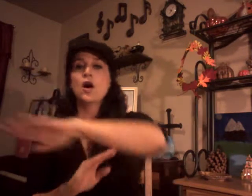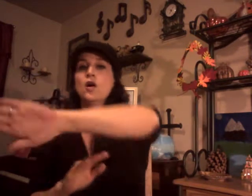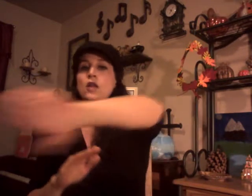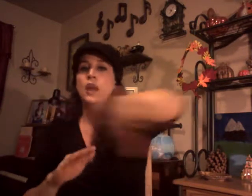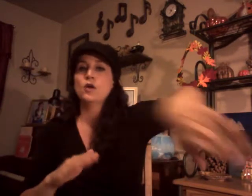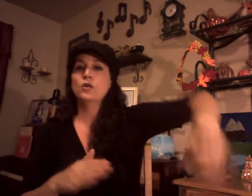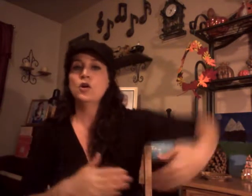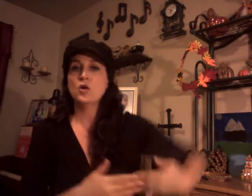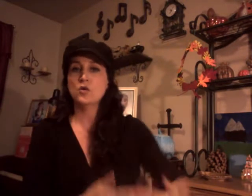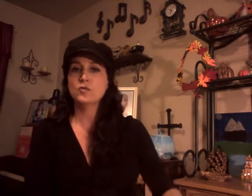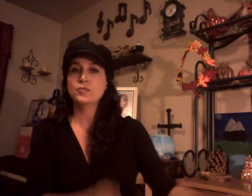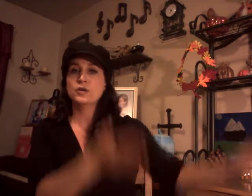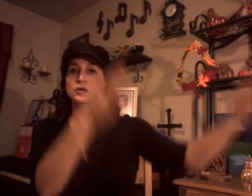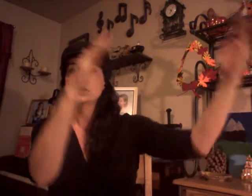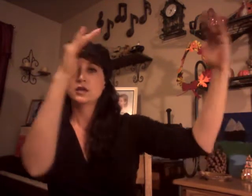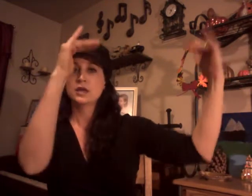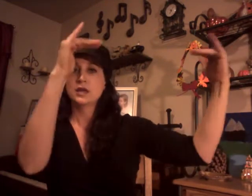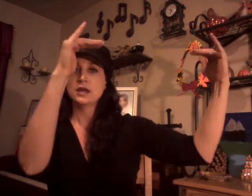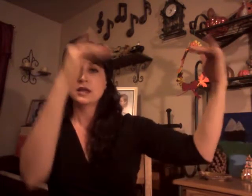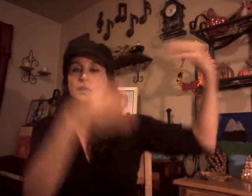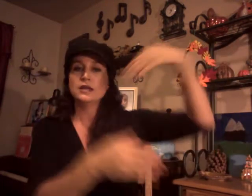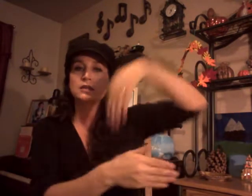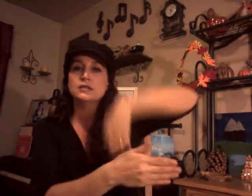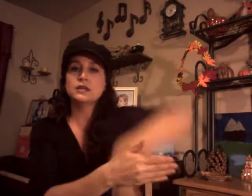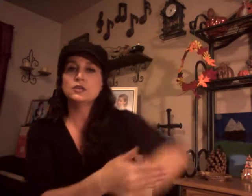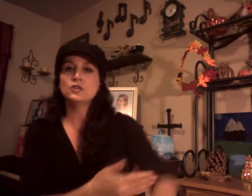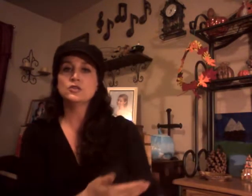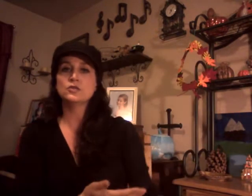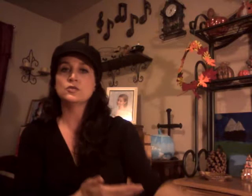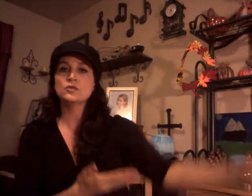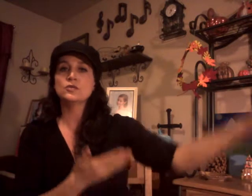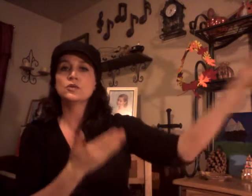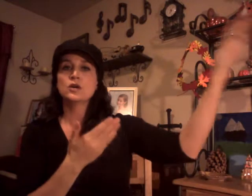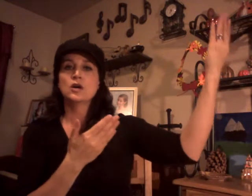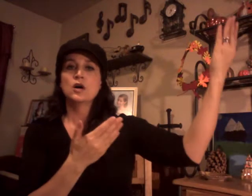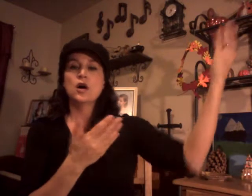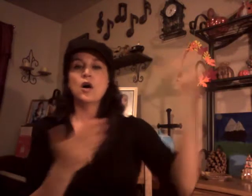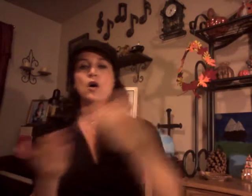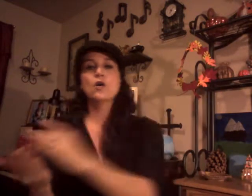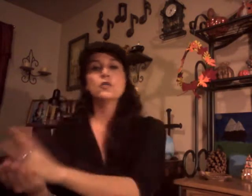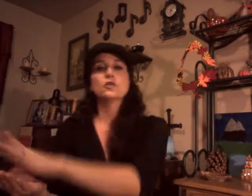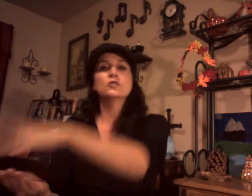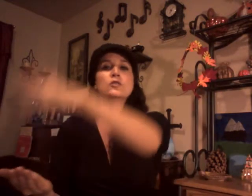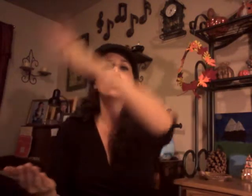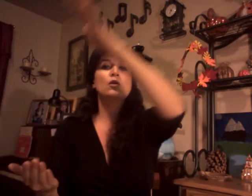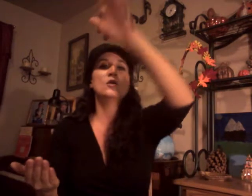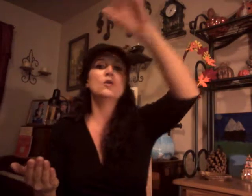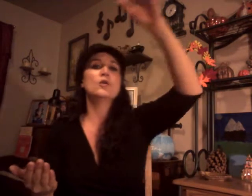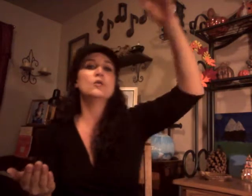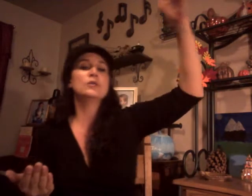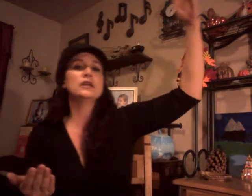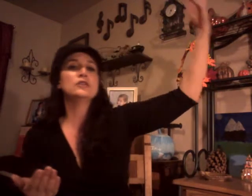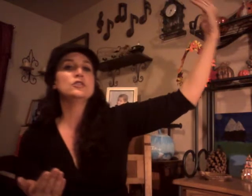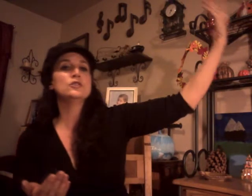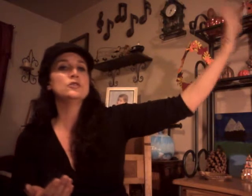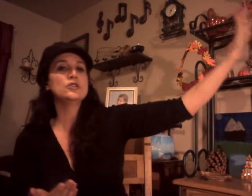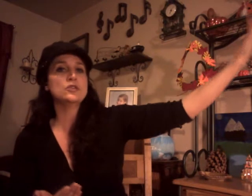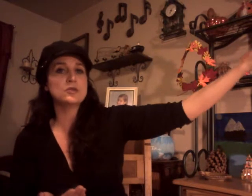All our hope is in you. All the glory to